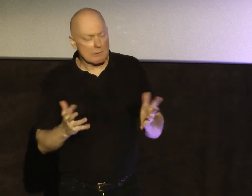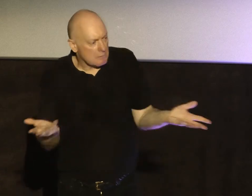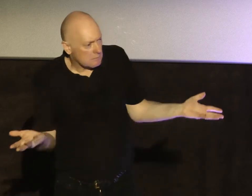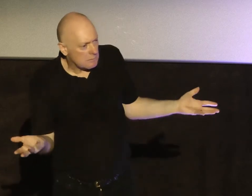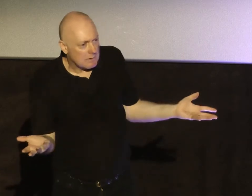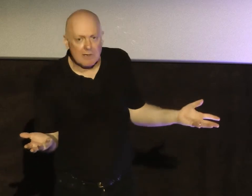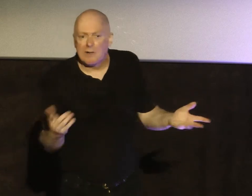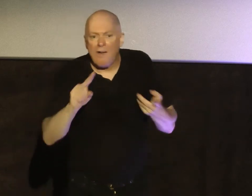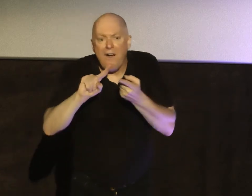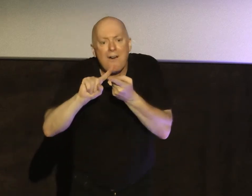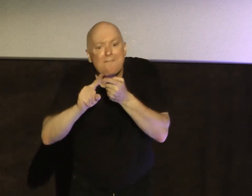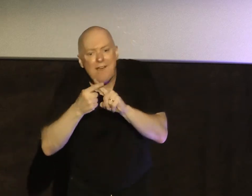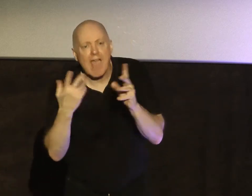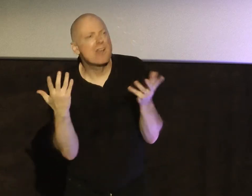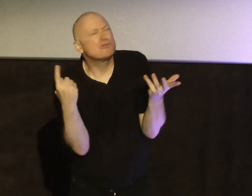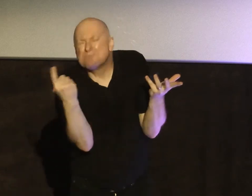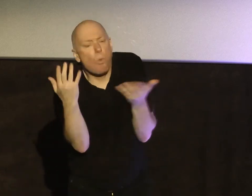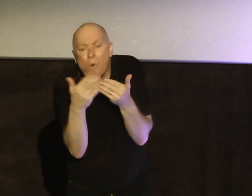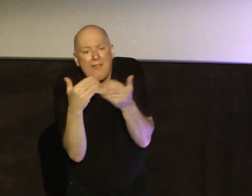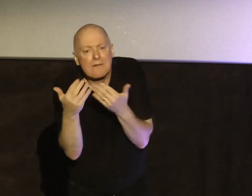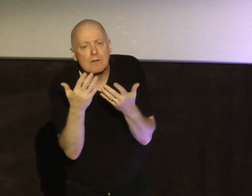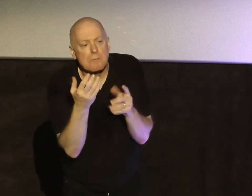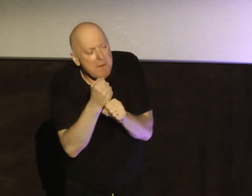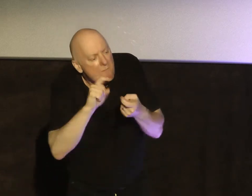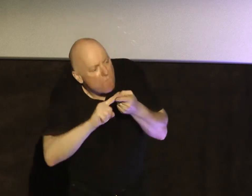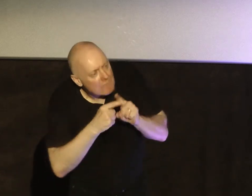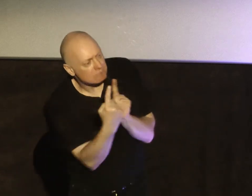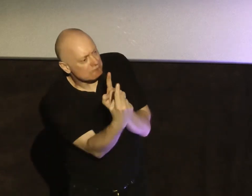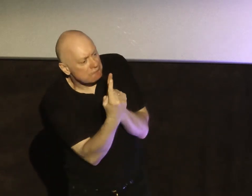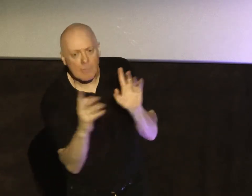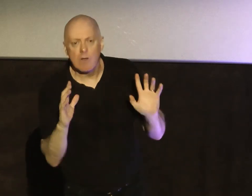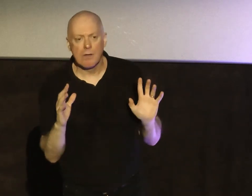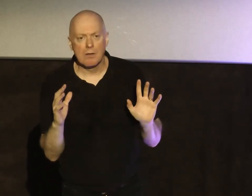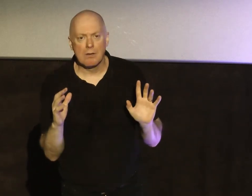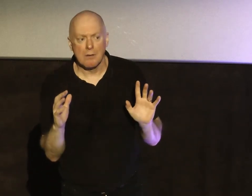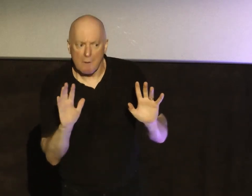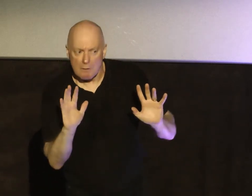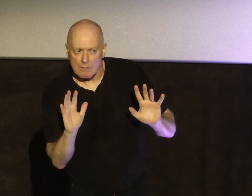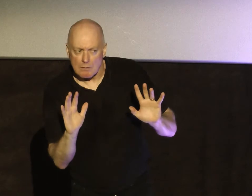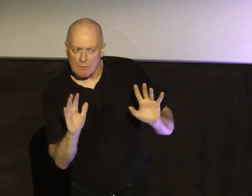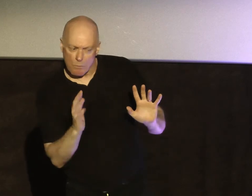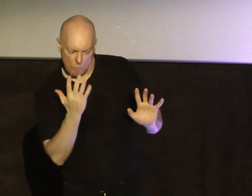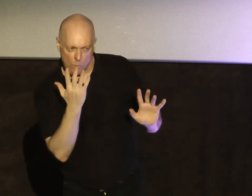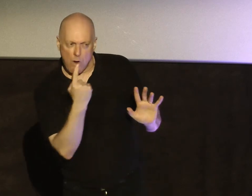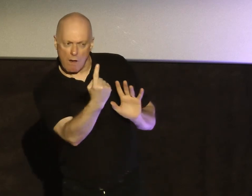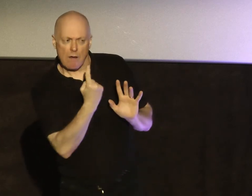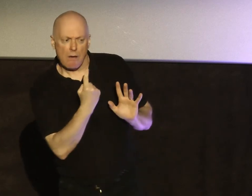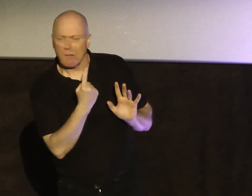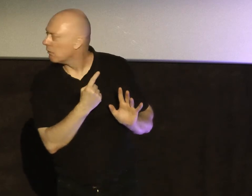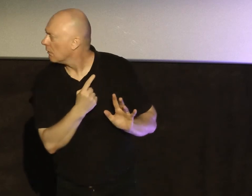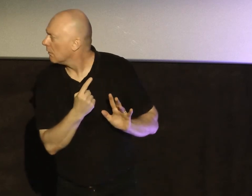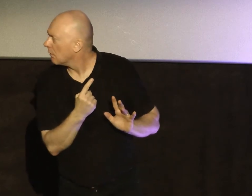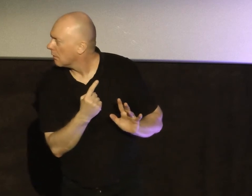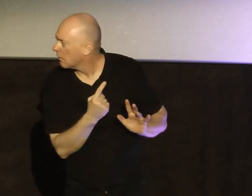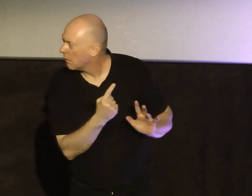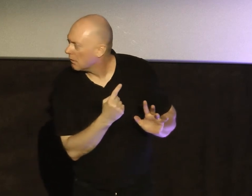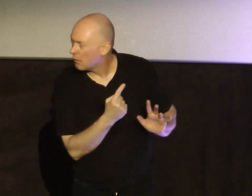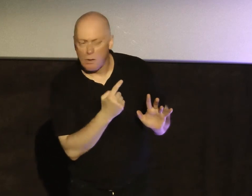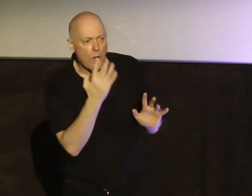you, a friendship perhaps, or whatever, they're not sure why you keep doing this to them. They're not